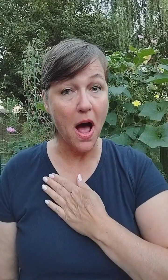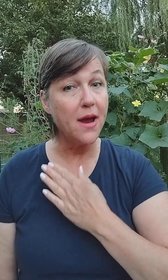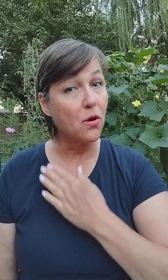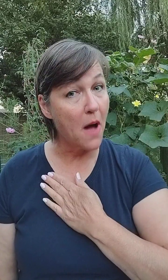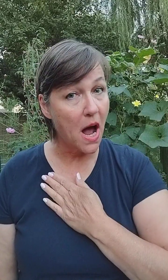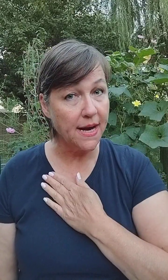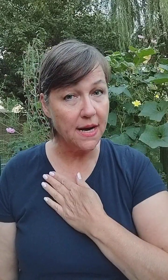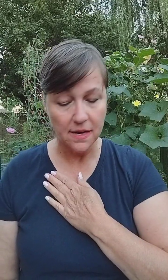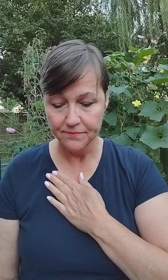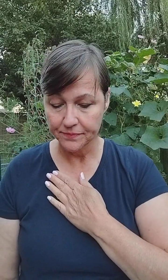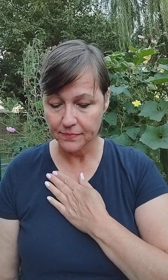or mine.